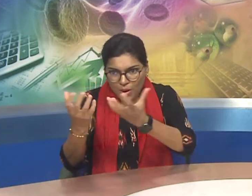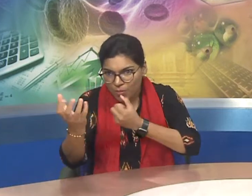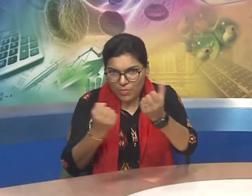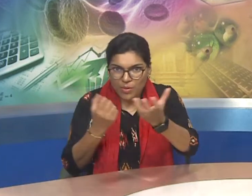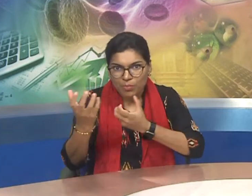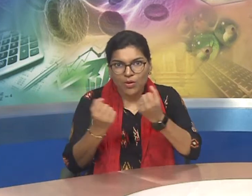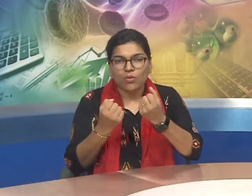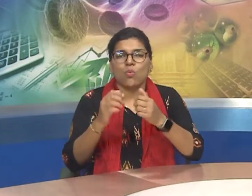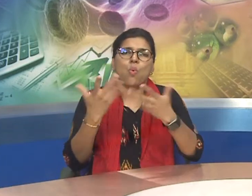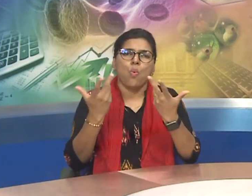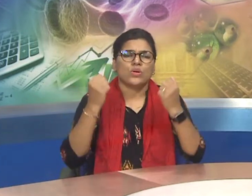Invoice.